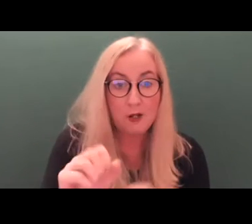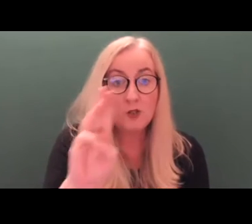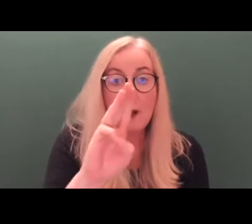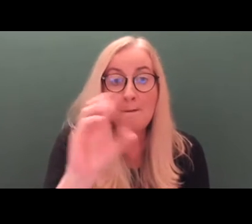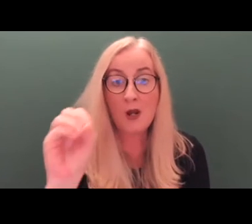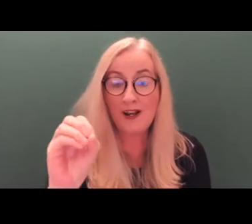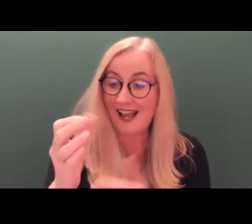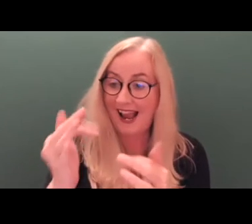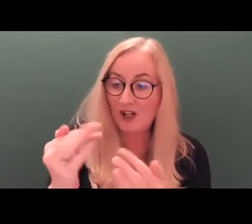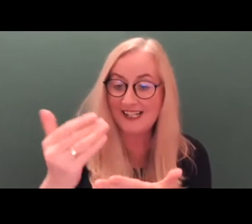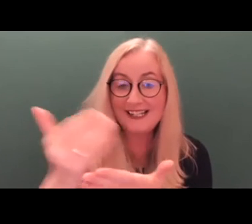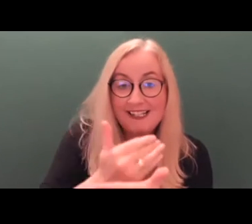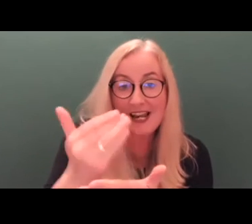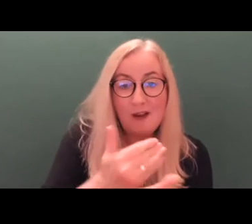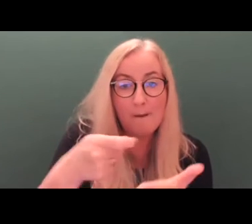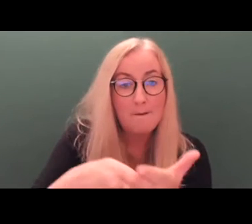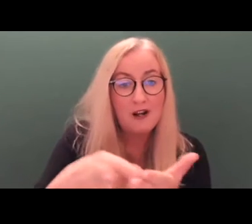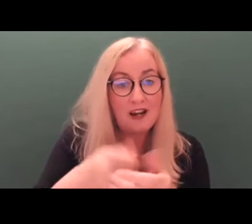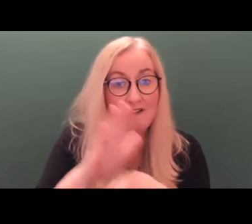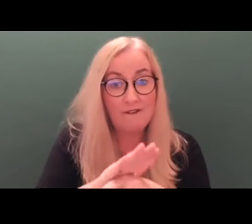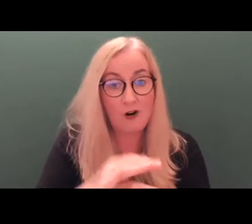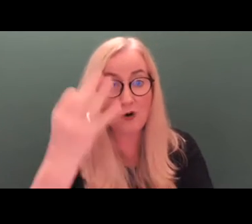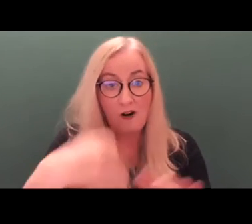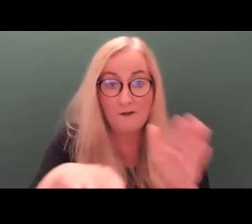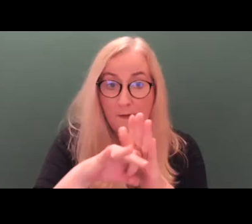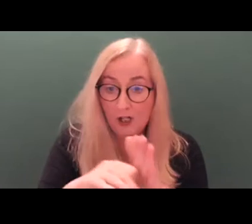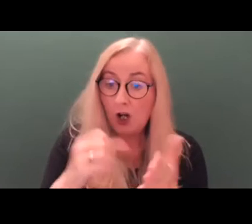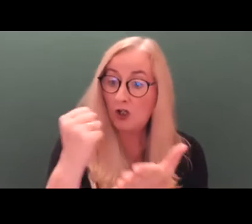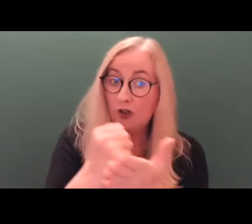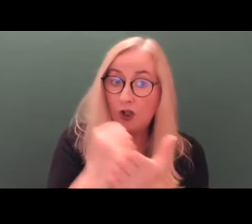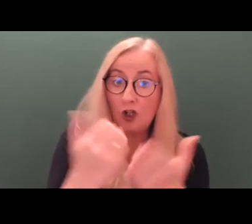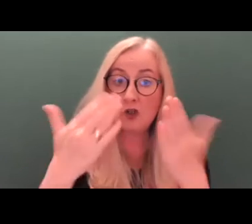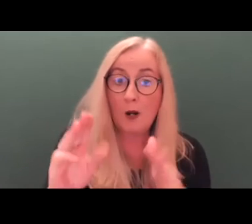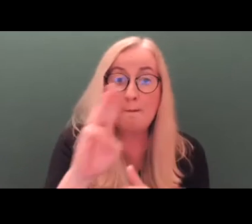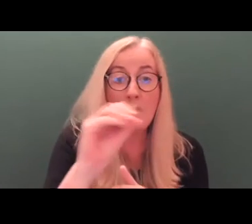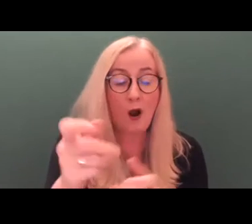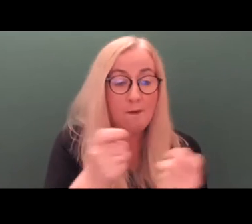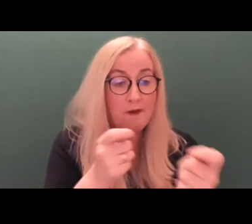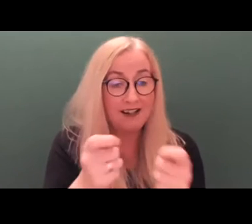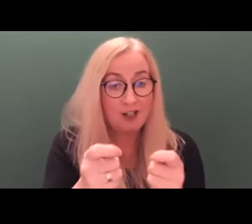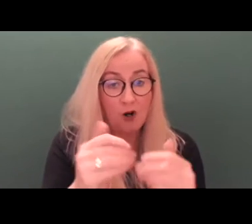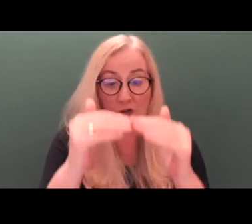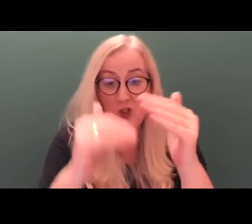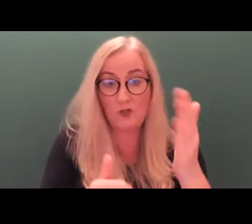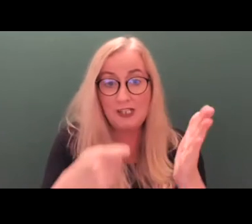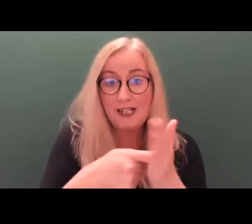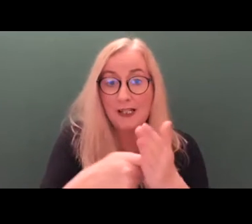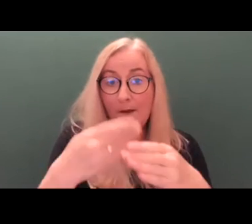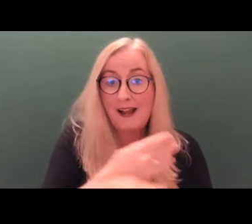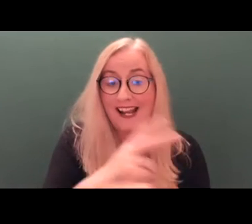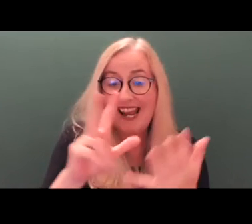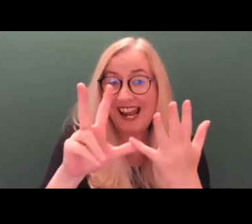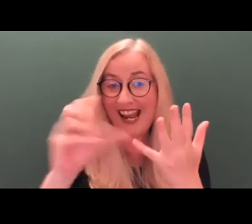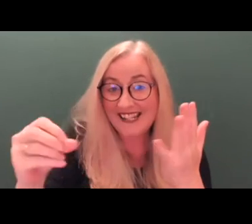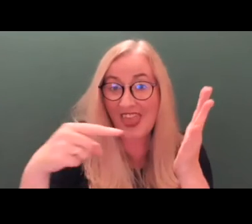reduce costs by approximately 80,000 euros per assisted person over a five-year period. For